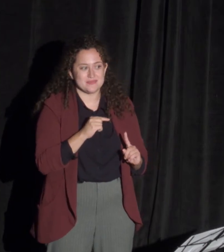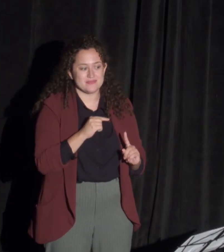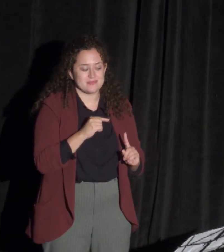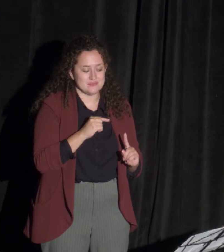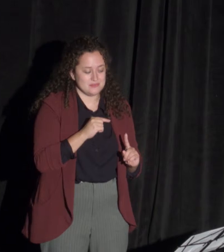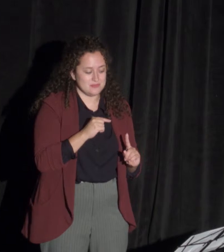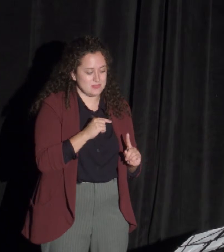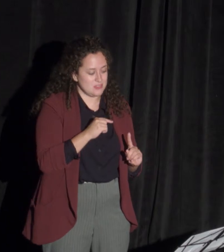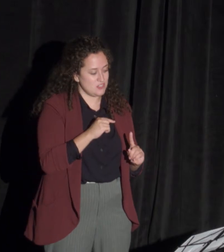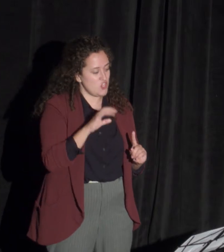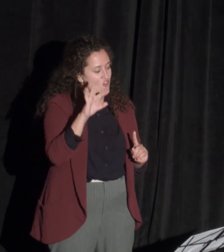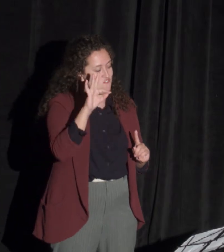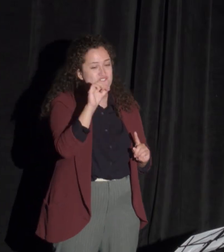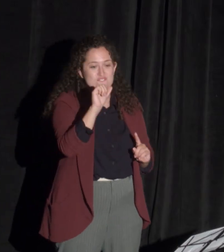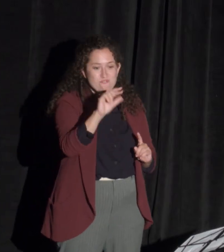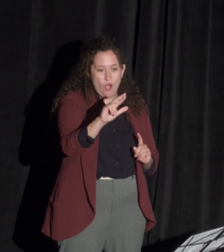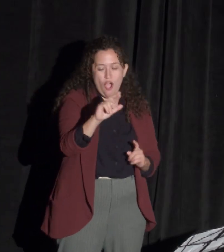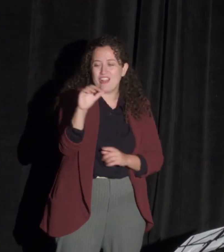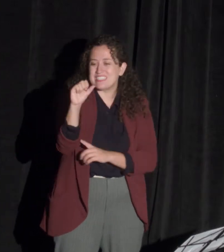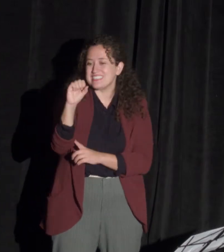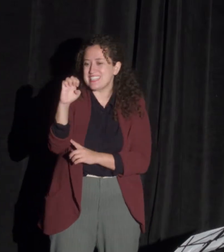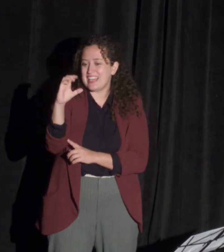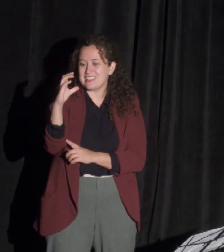Far Sector.